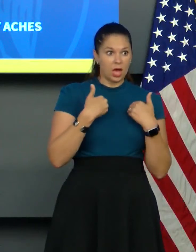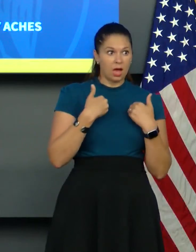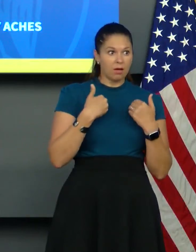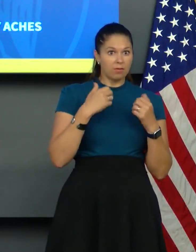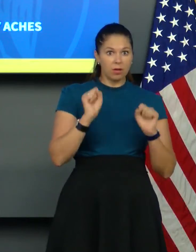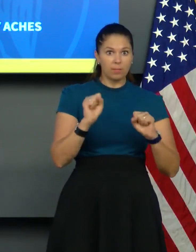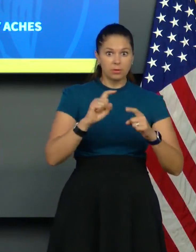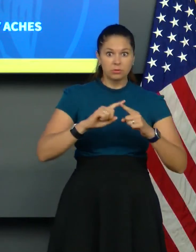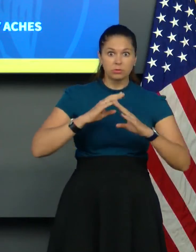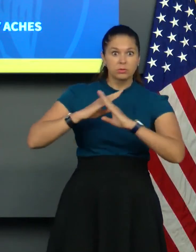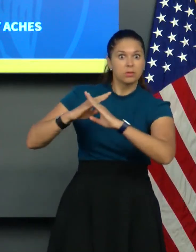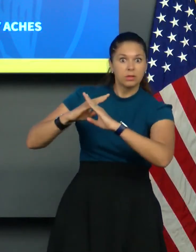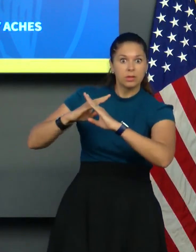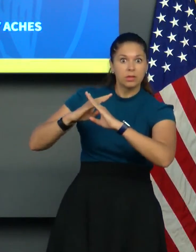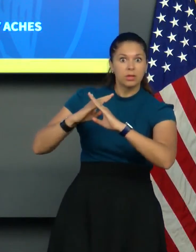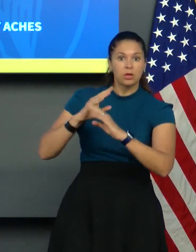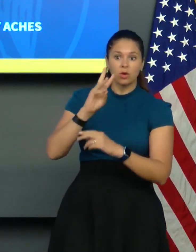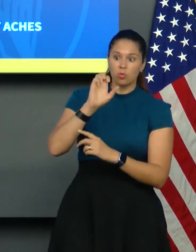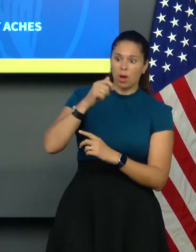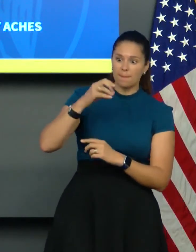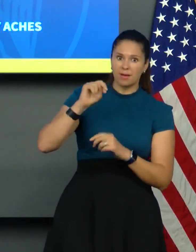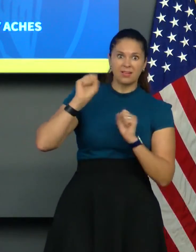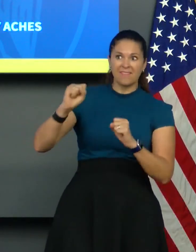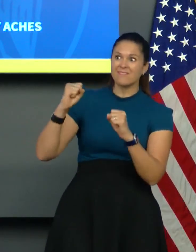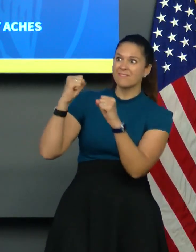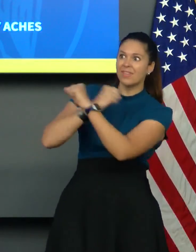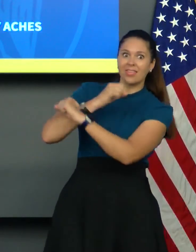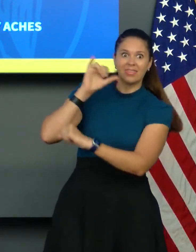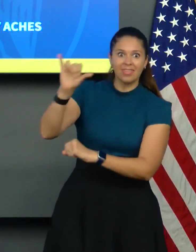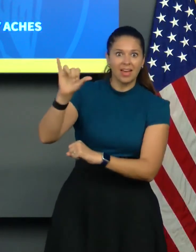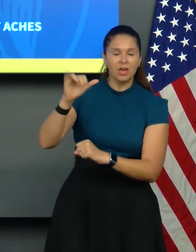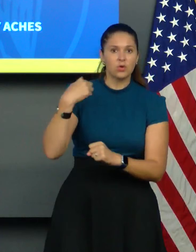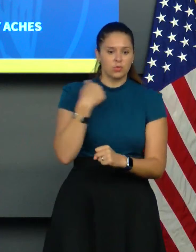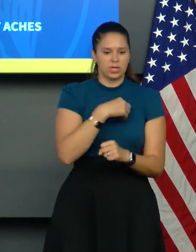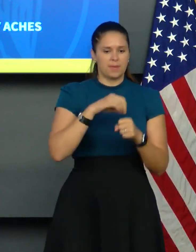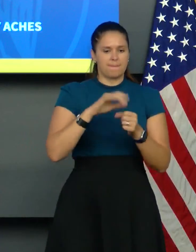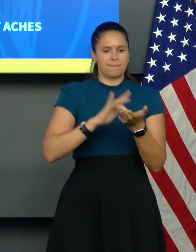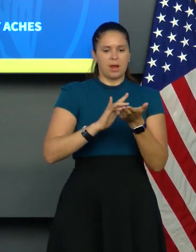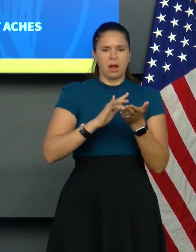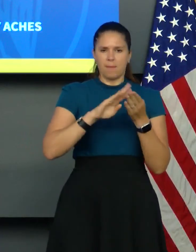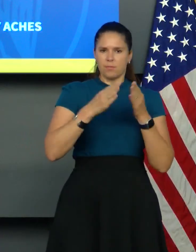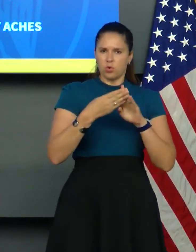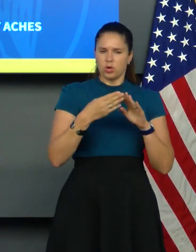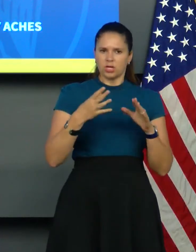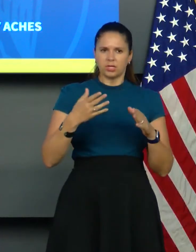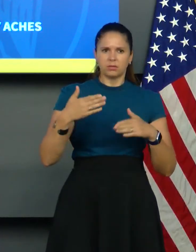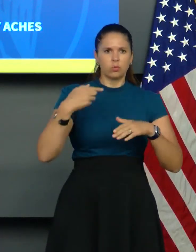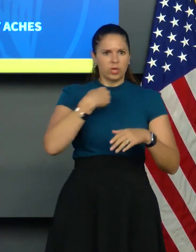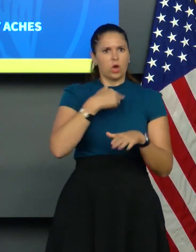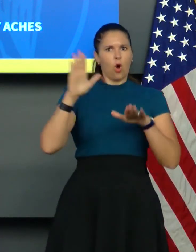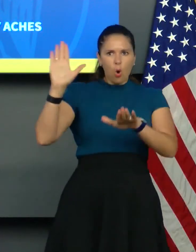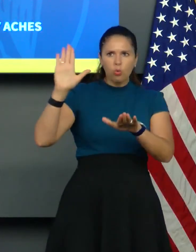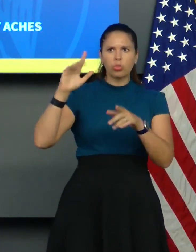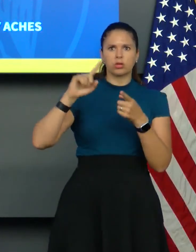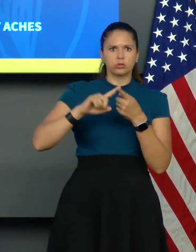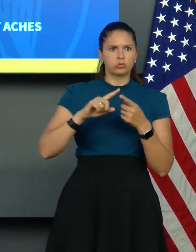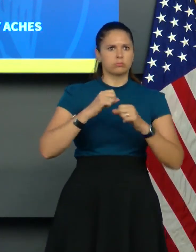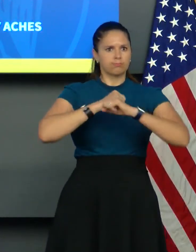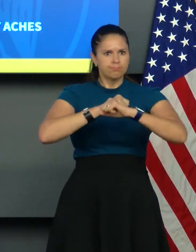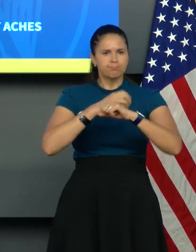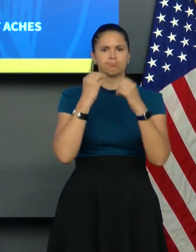to fight it. We in the medical community have taken oaths to preserve and protect